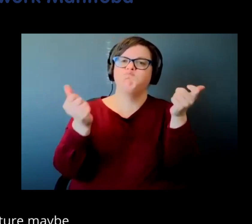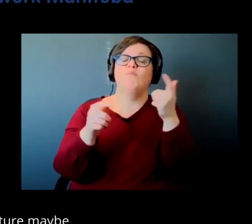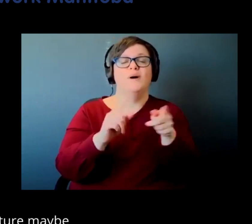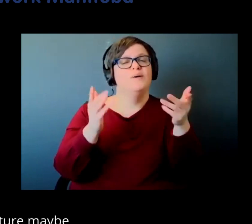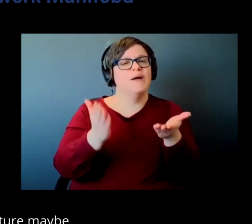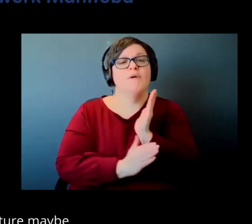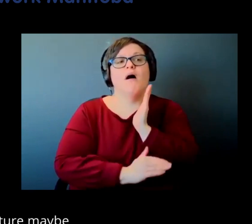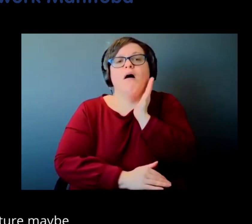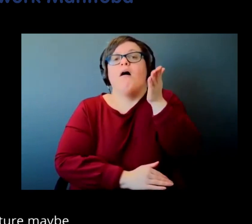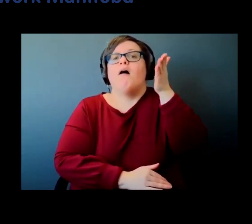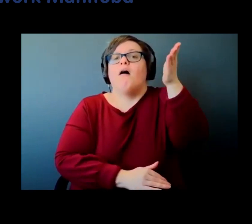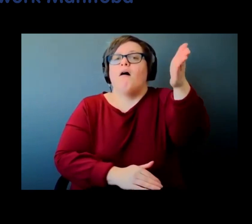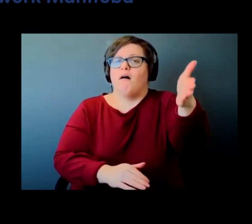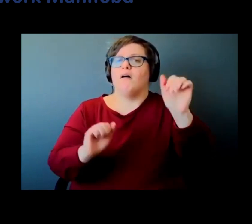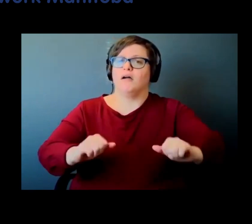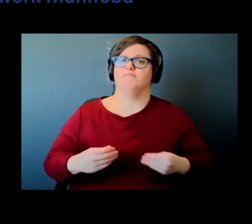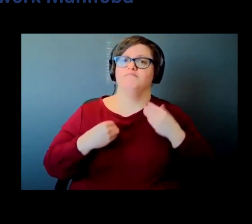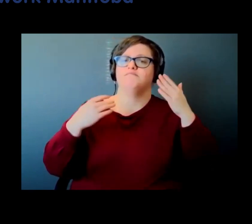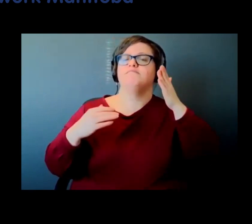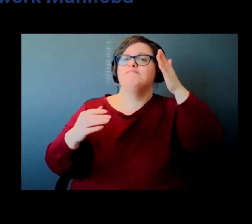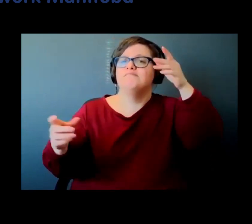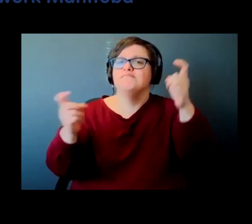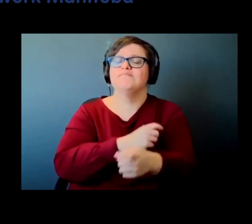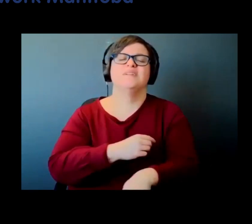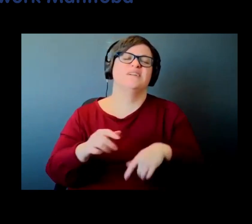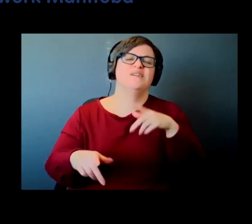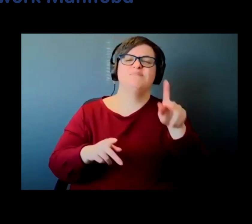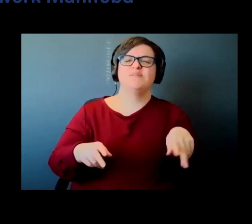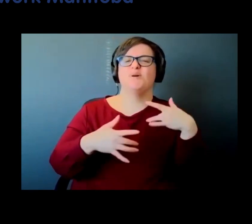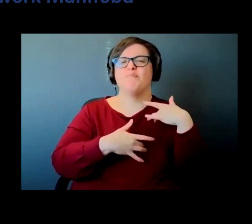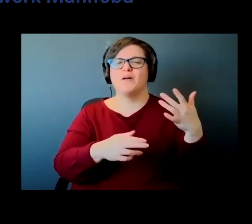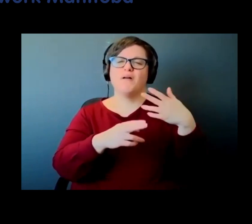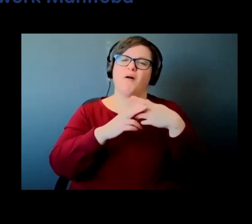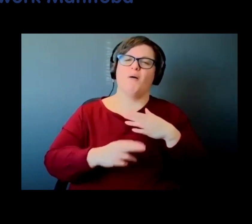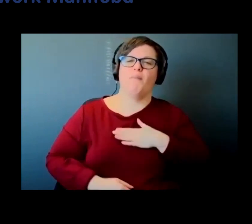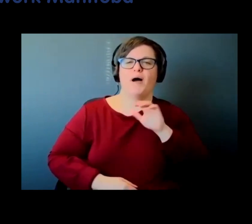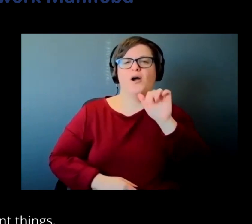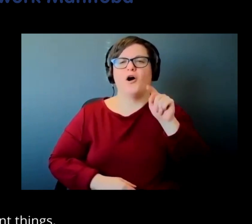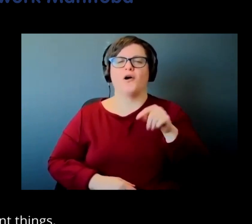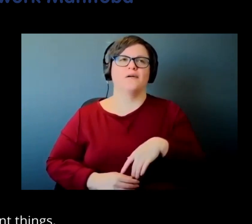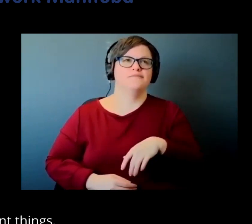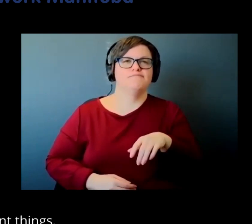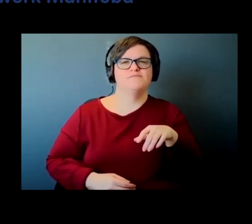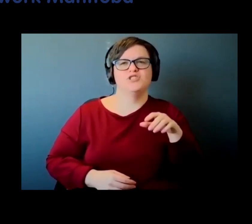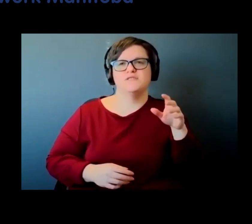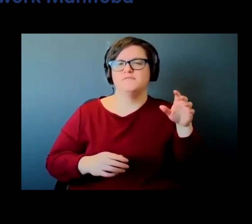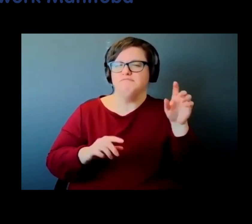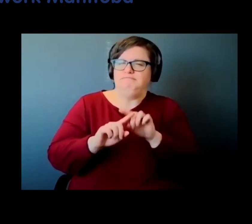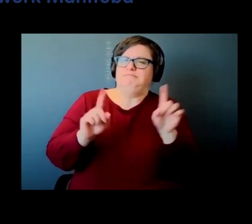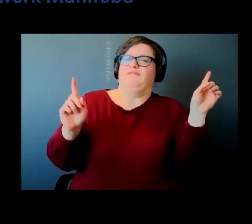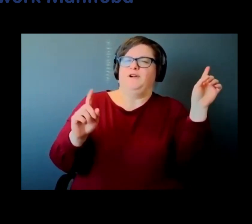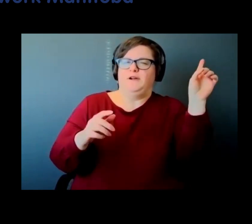able to see a change. Some people say surreal or dreamlike, and I don't know, just different